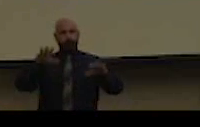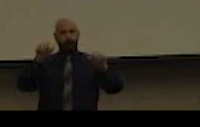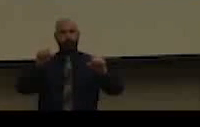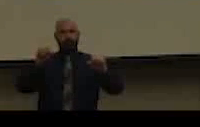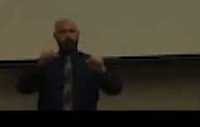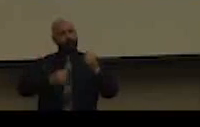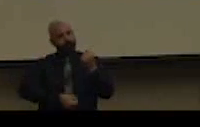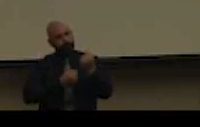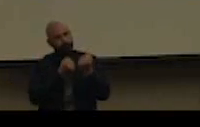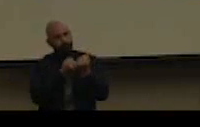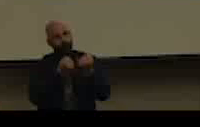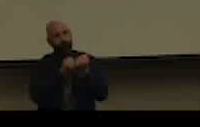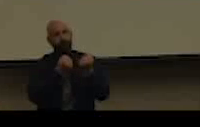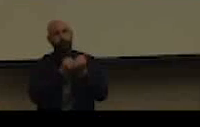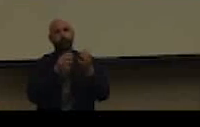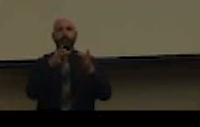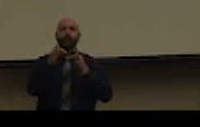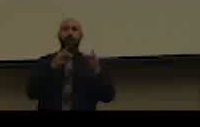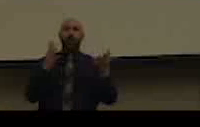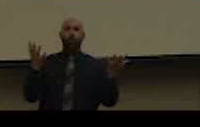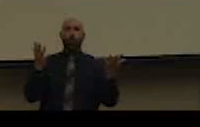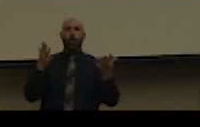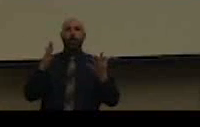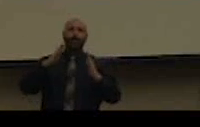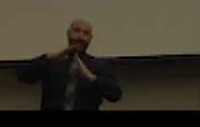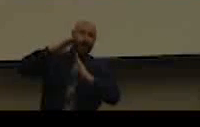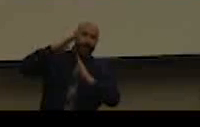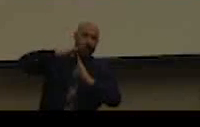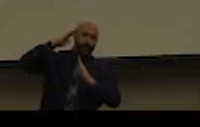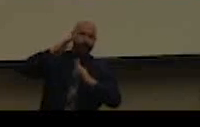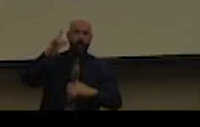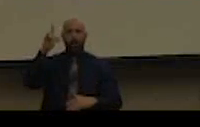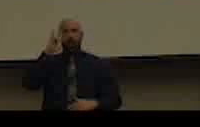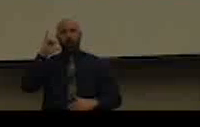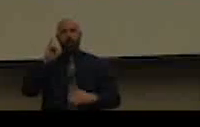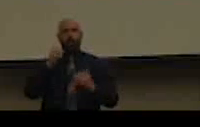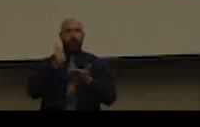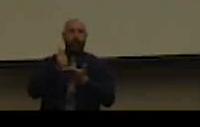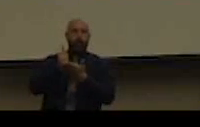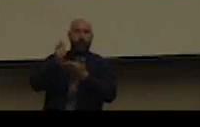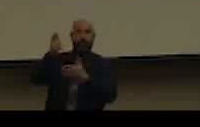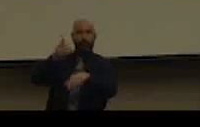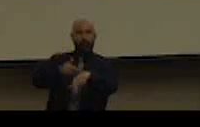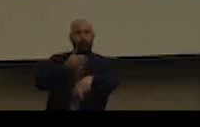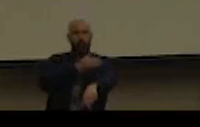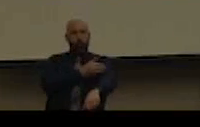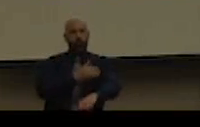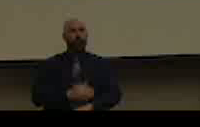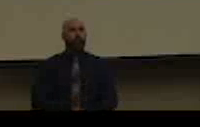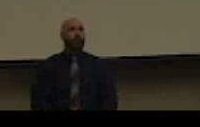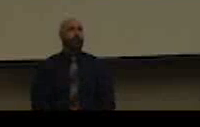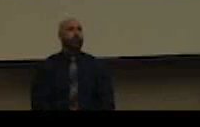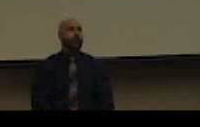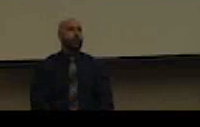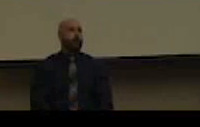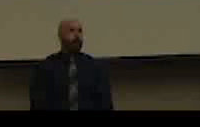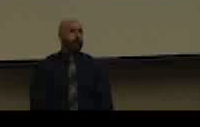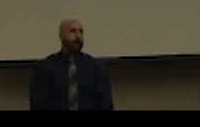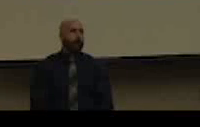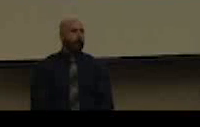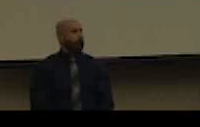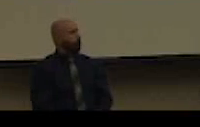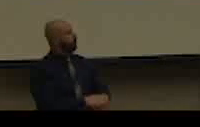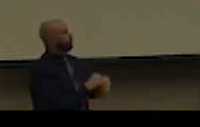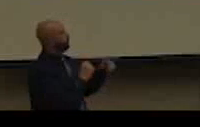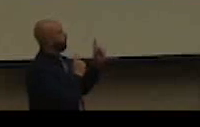of what excellence looks like and to help people get better against that. You see here the specific results of that. So